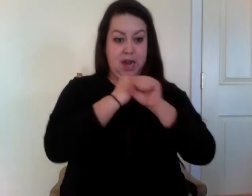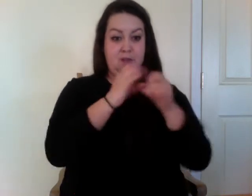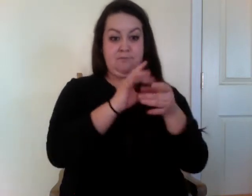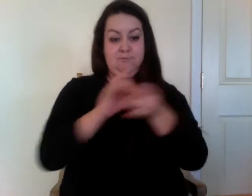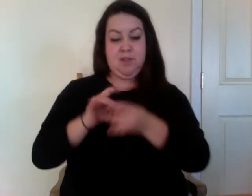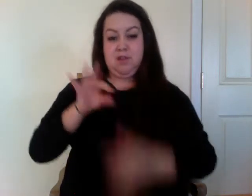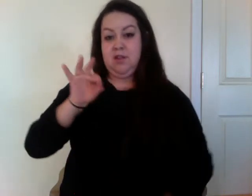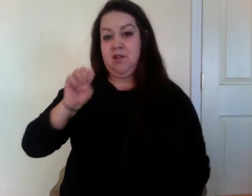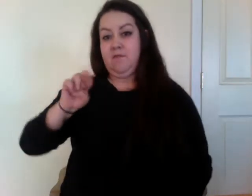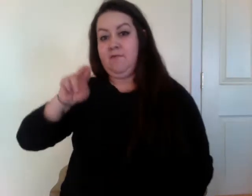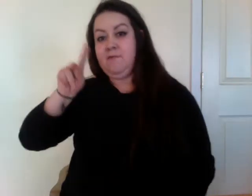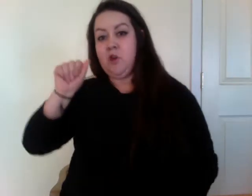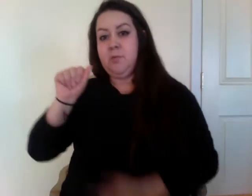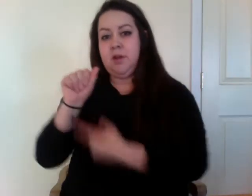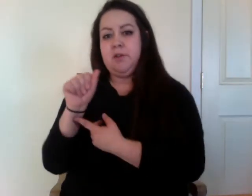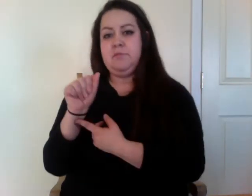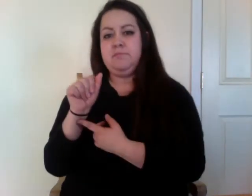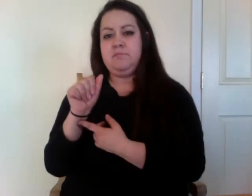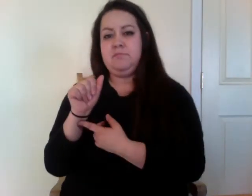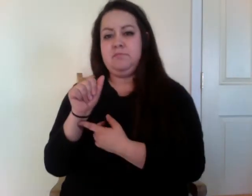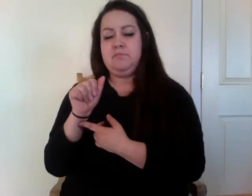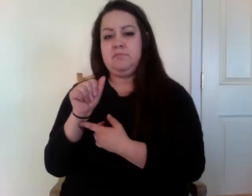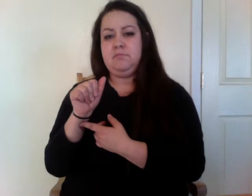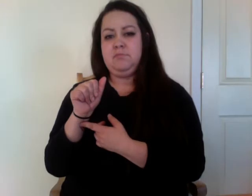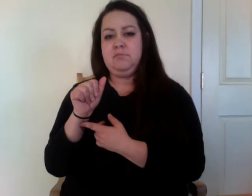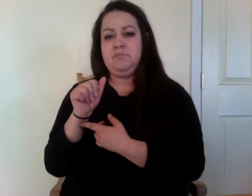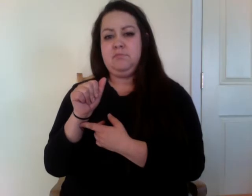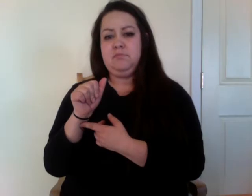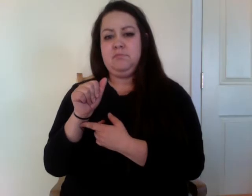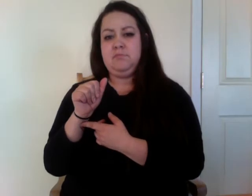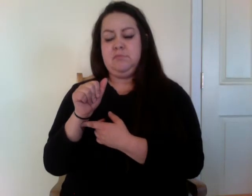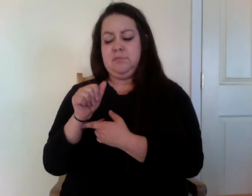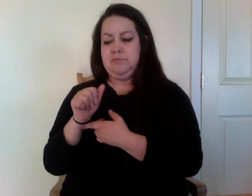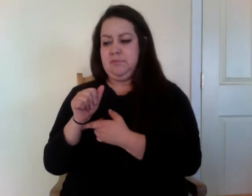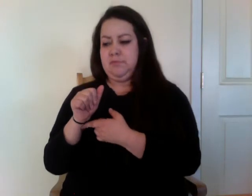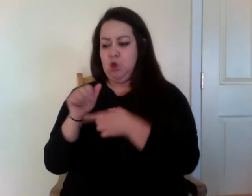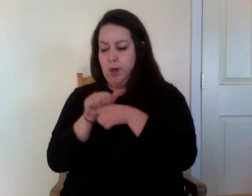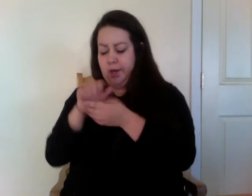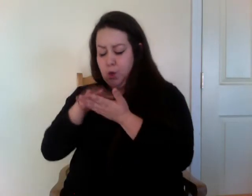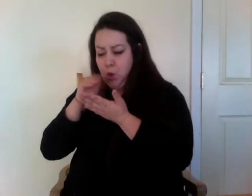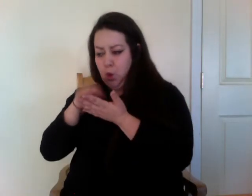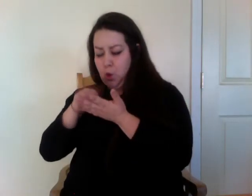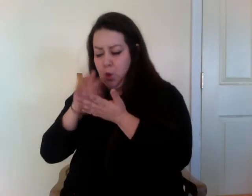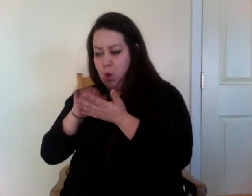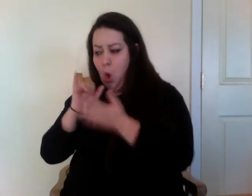have found in my discussions and in my delivery of this training is that still the misconception